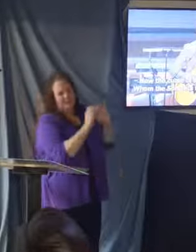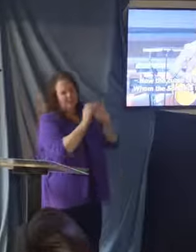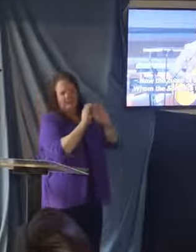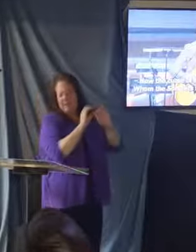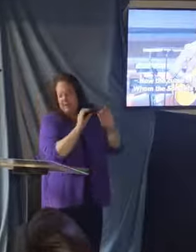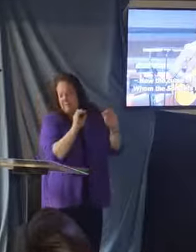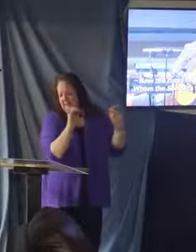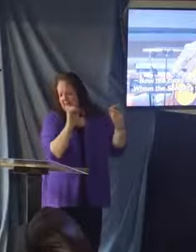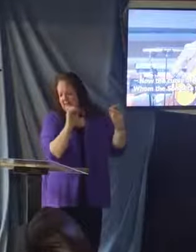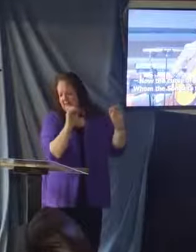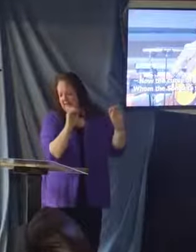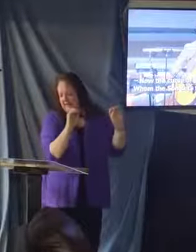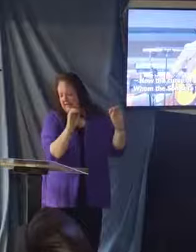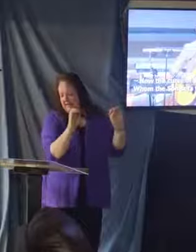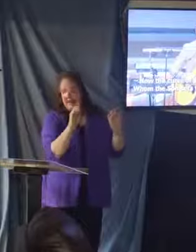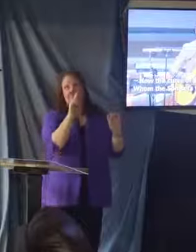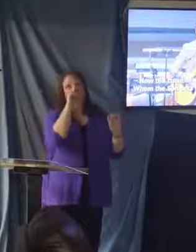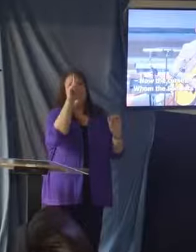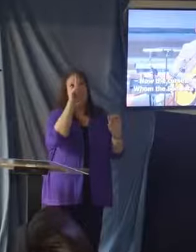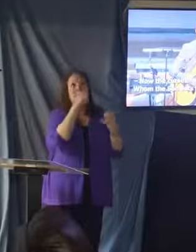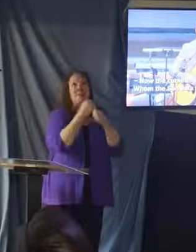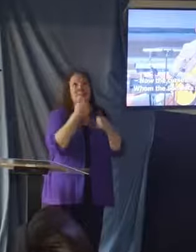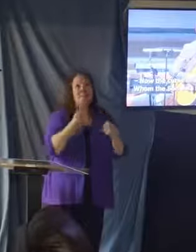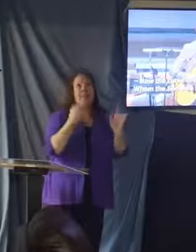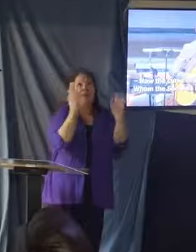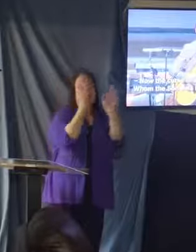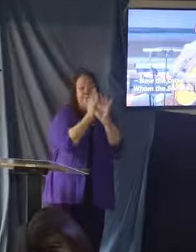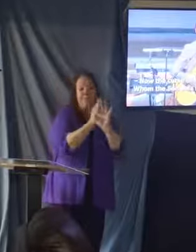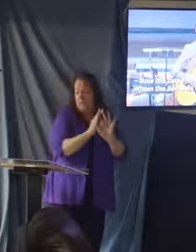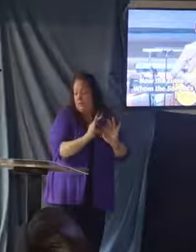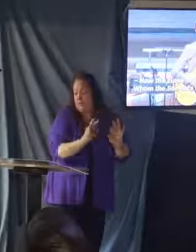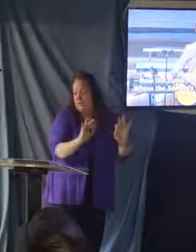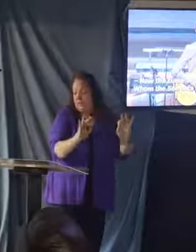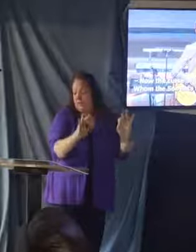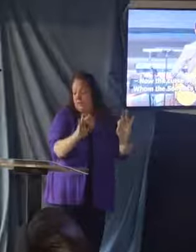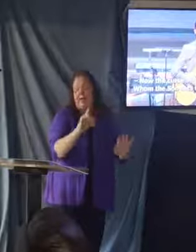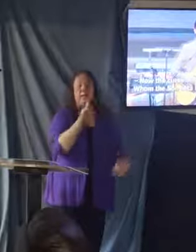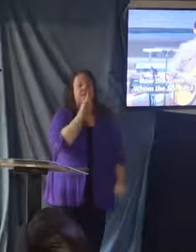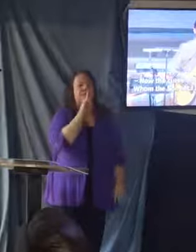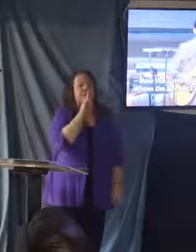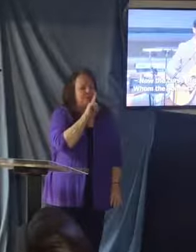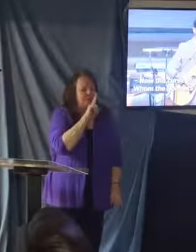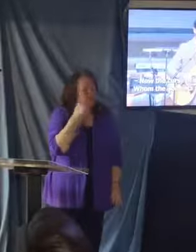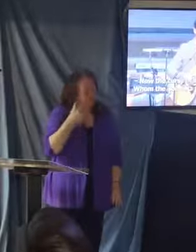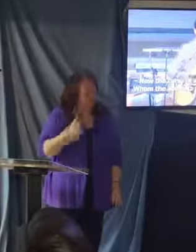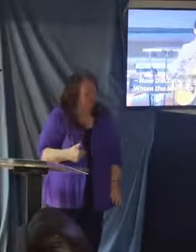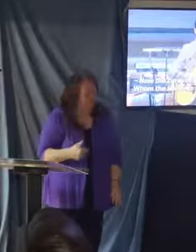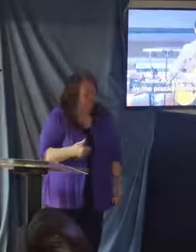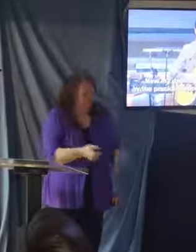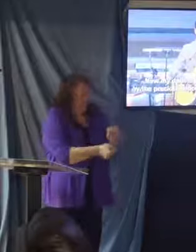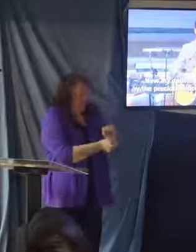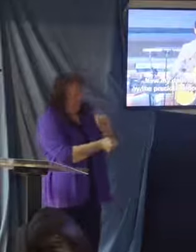hold on me. Through the sun sets free, oh, it's free